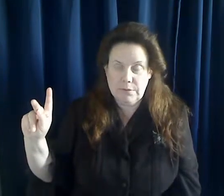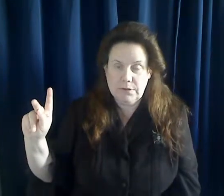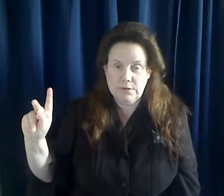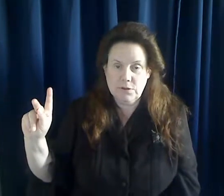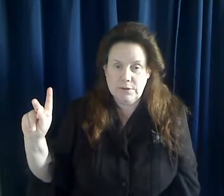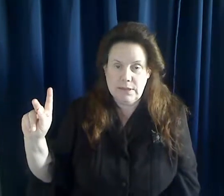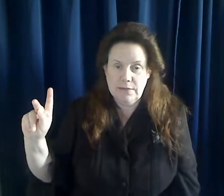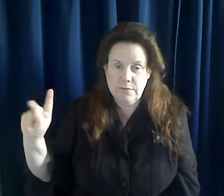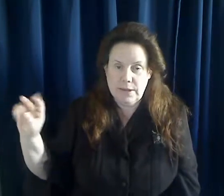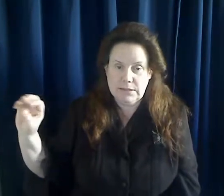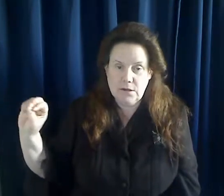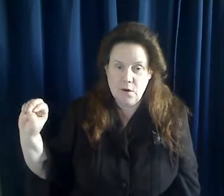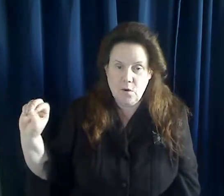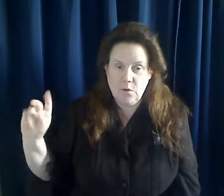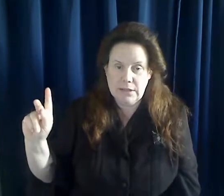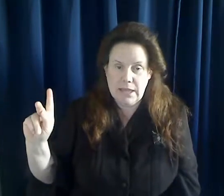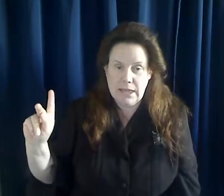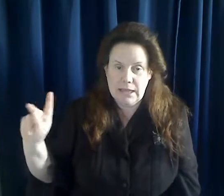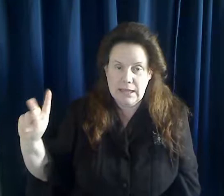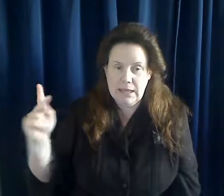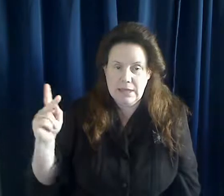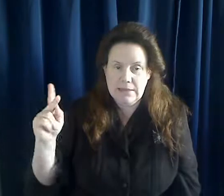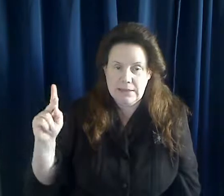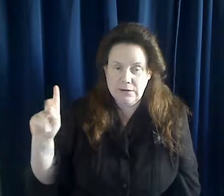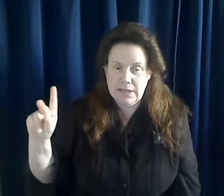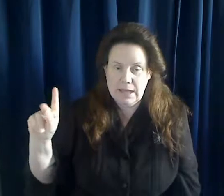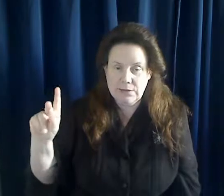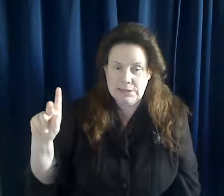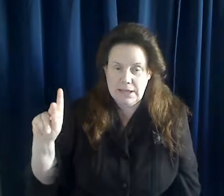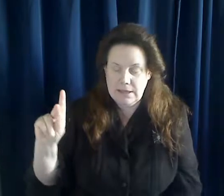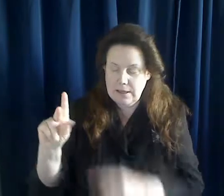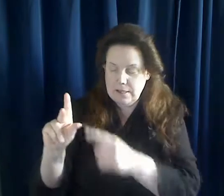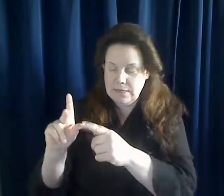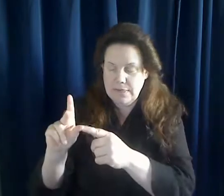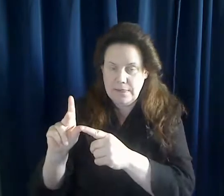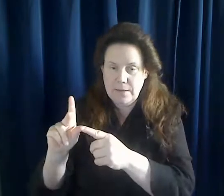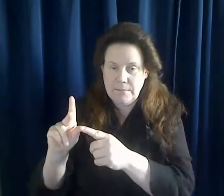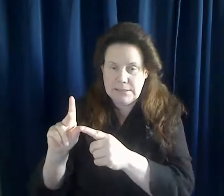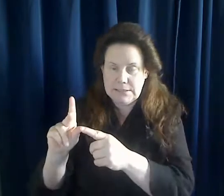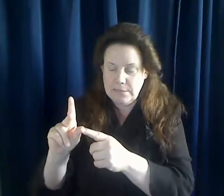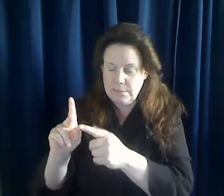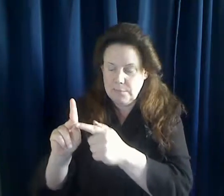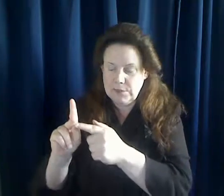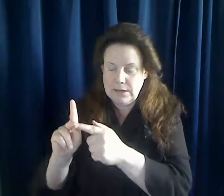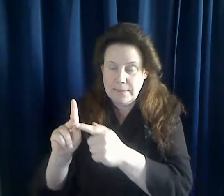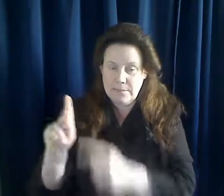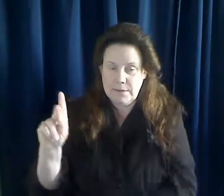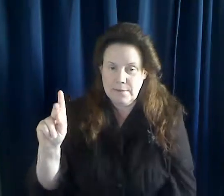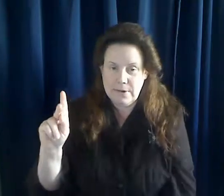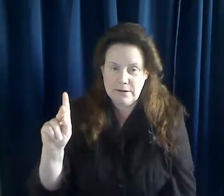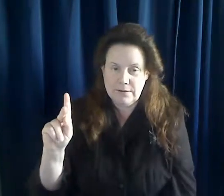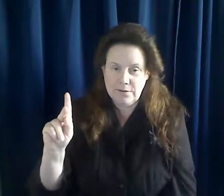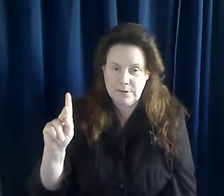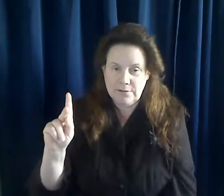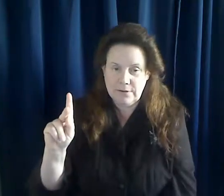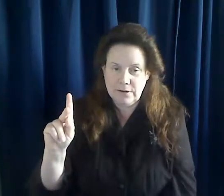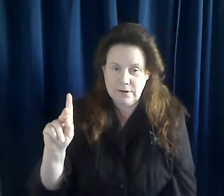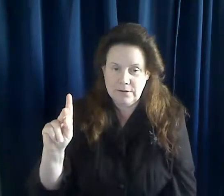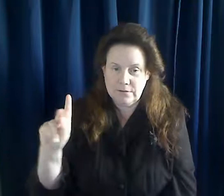be showing the alphabet. Okay. The letter K, you take the thumb tip, put it on the middle part of your middle finger.